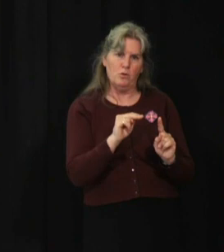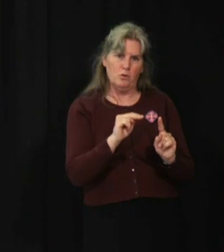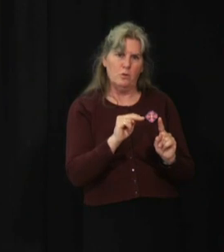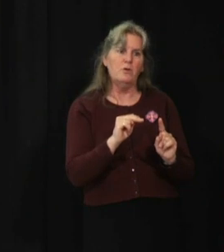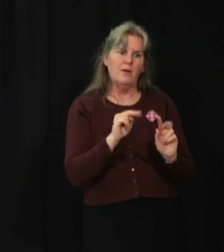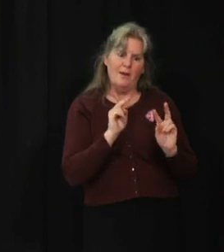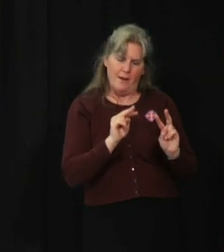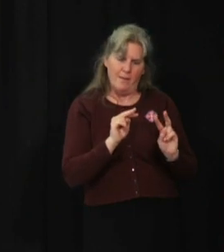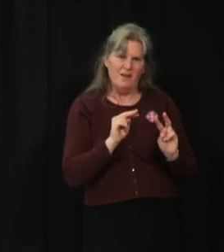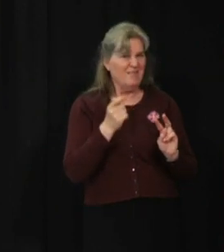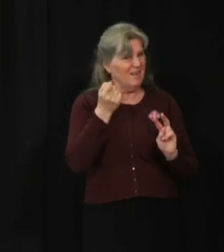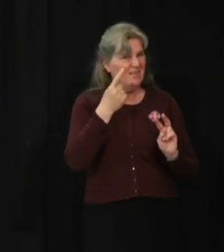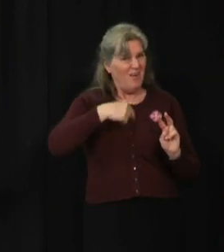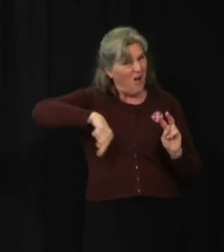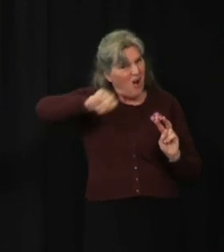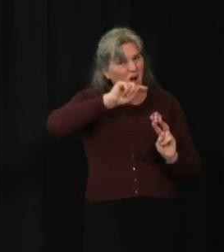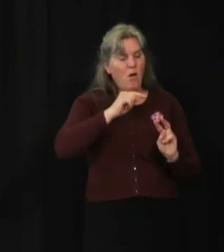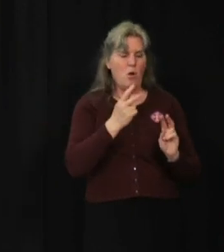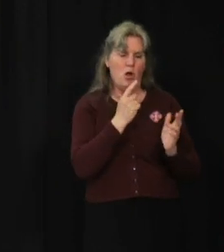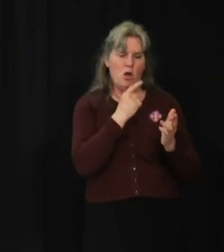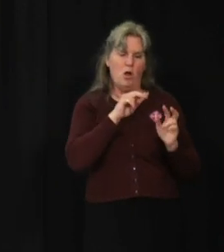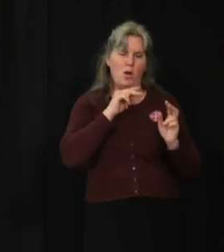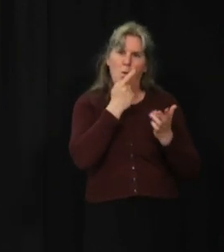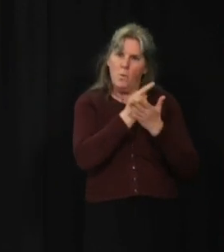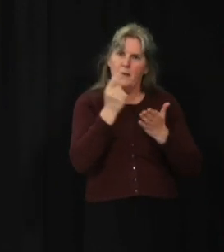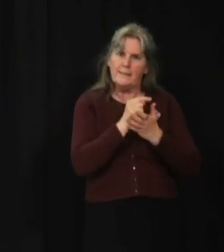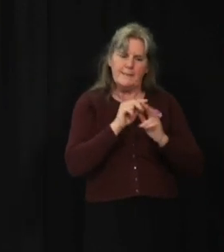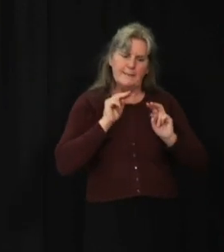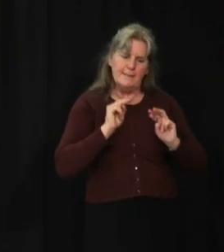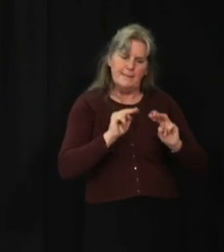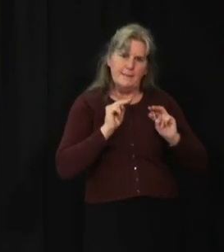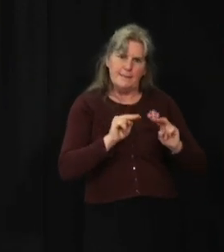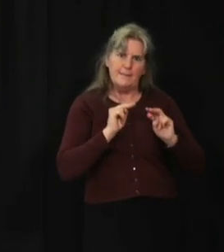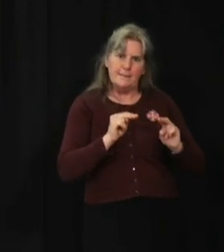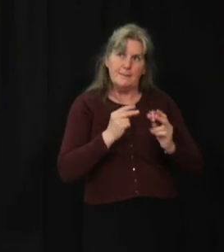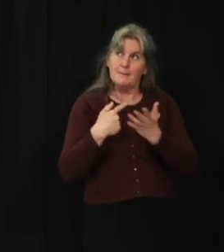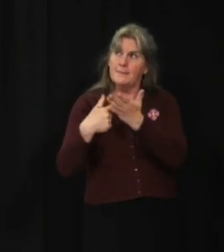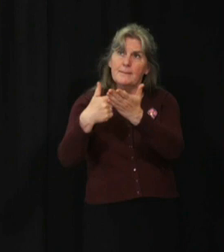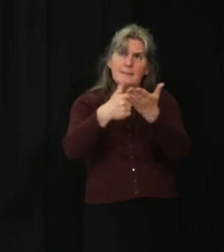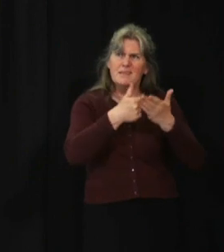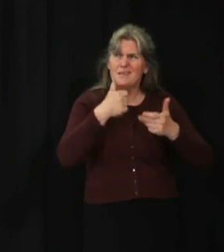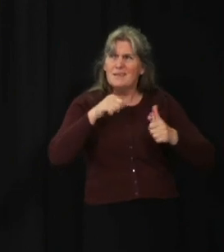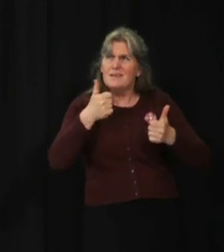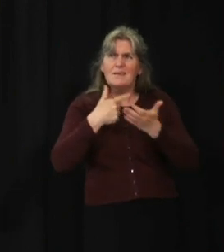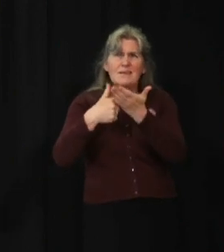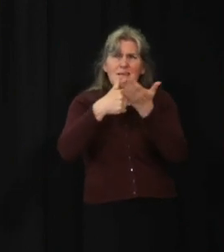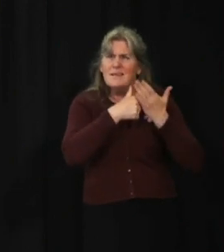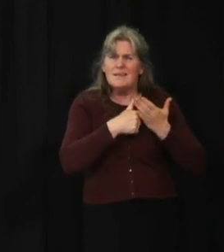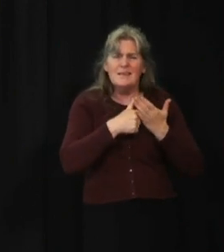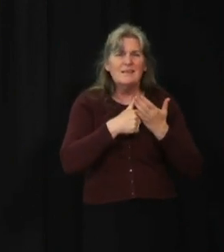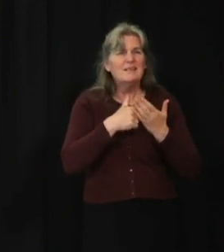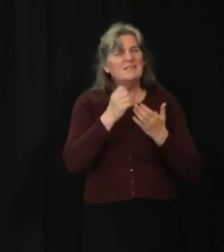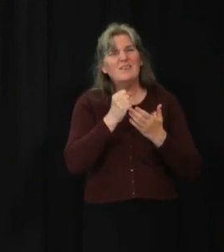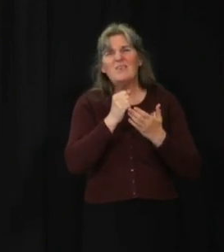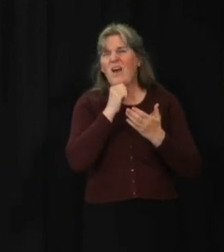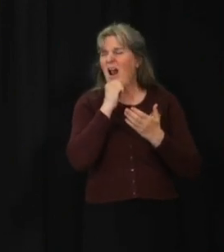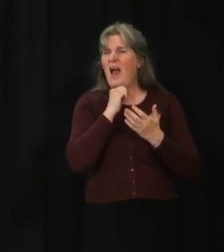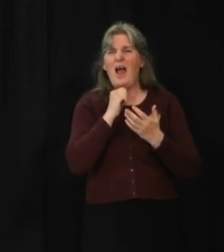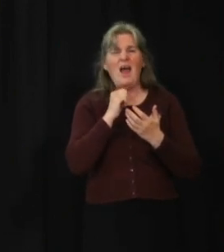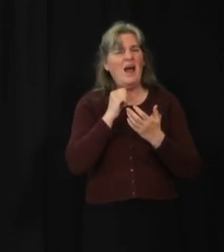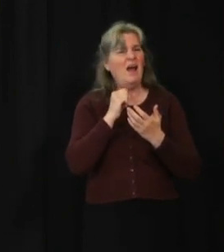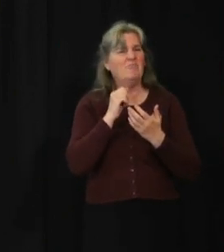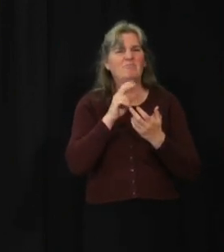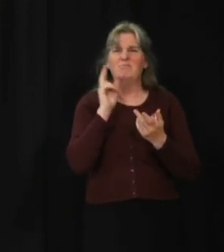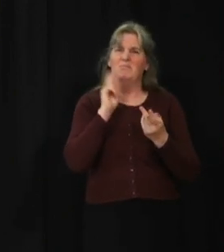get together on a weekly basis to see how we're doing. There's definitely there's no mold, I guess, per se, but there